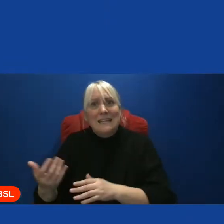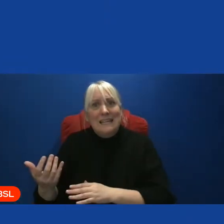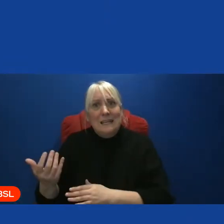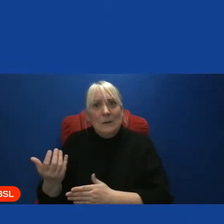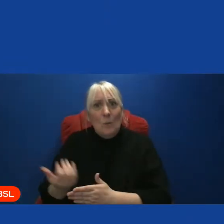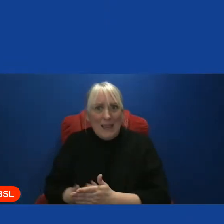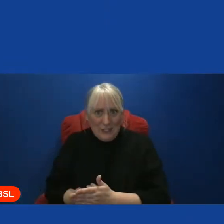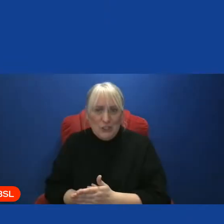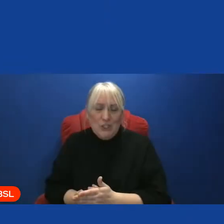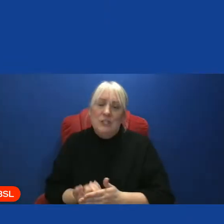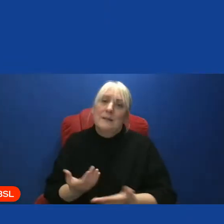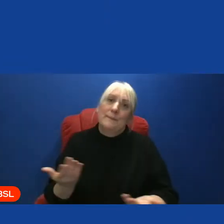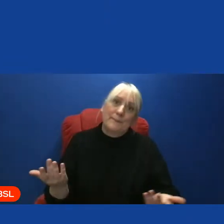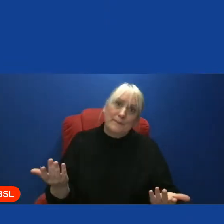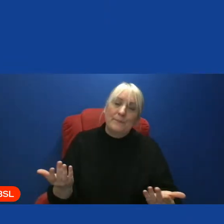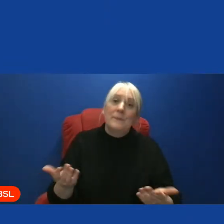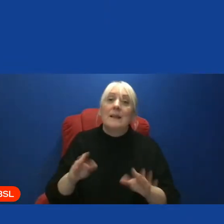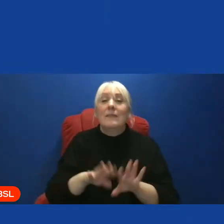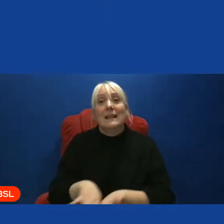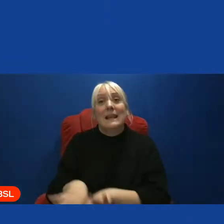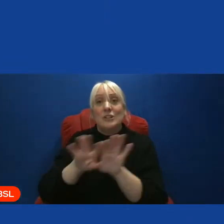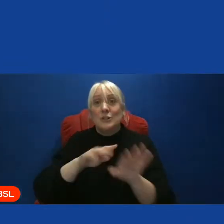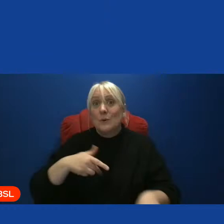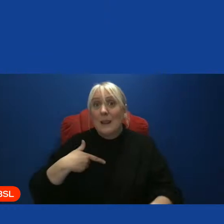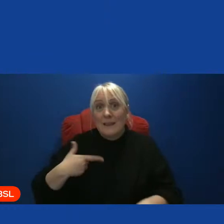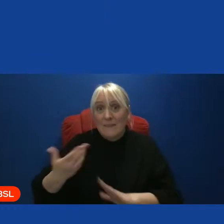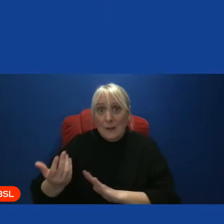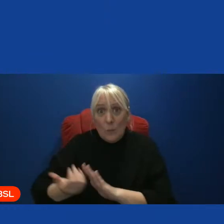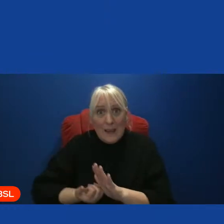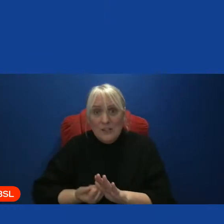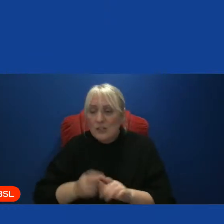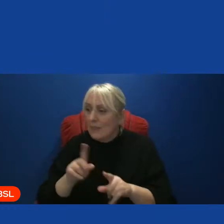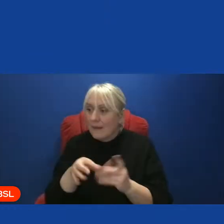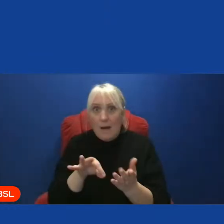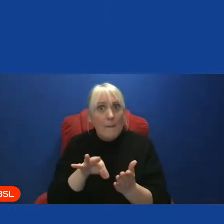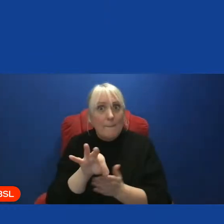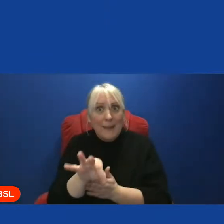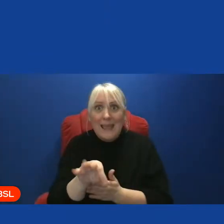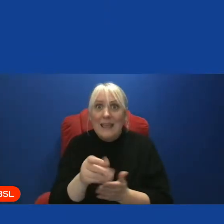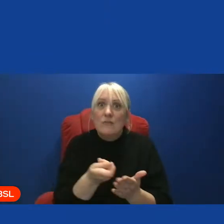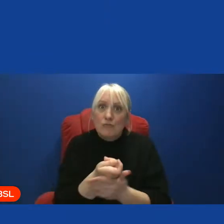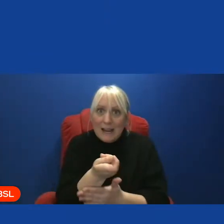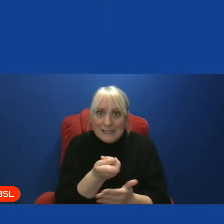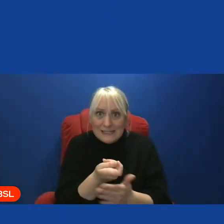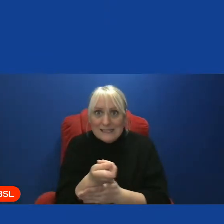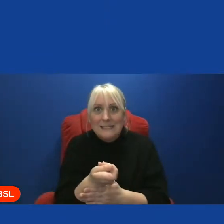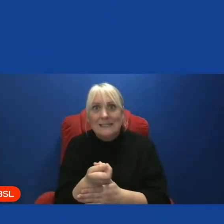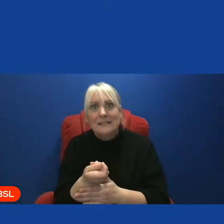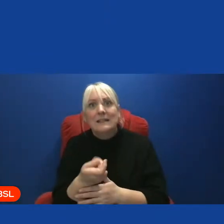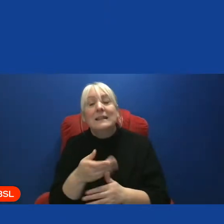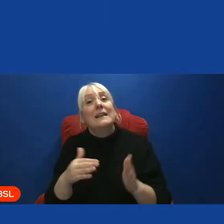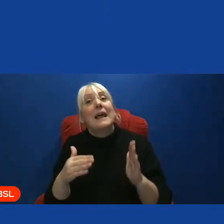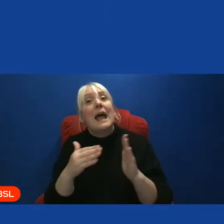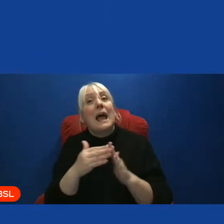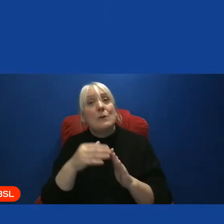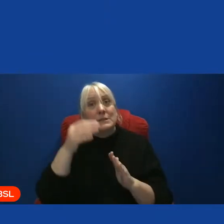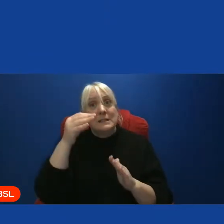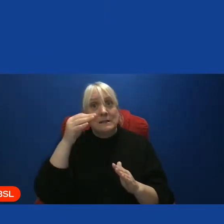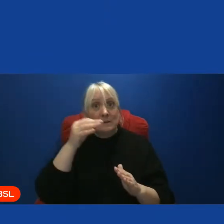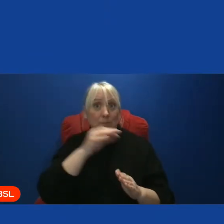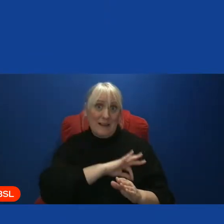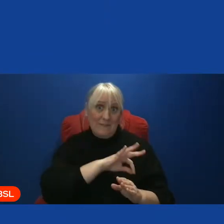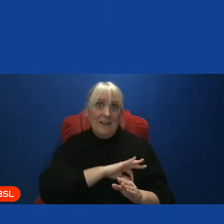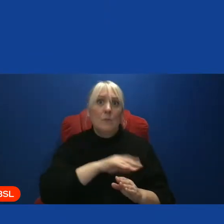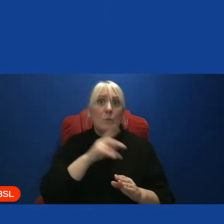pennies above the national living wage, can't pay their rent. Housing benefit would have come from the city council previously. Now they have to claim